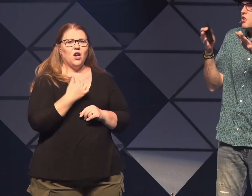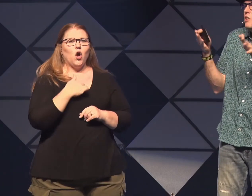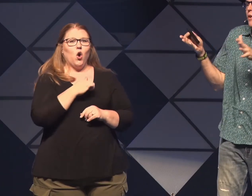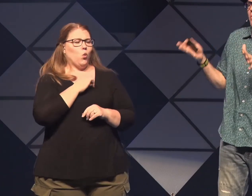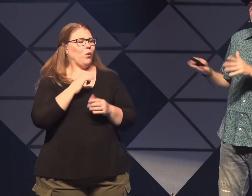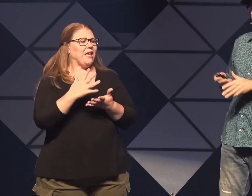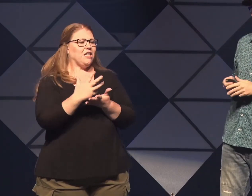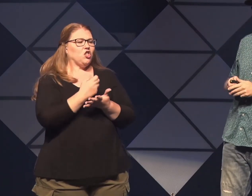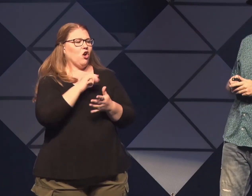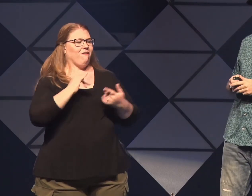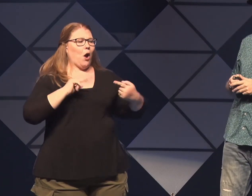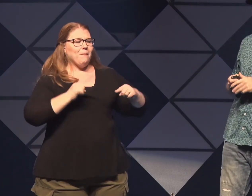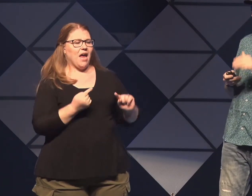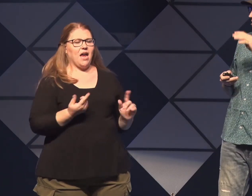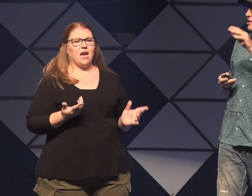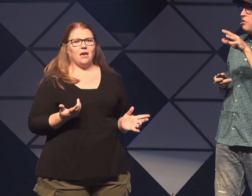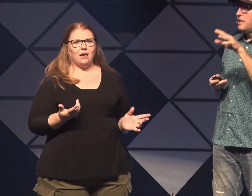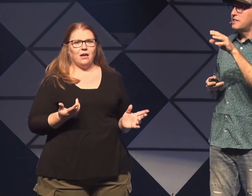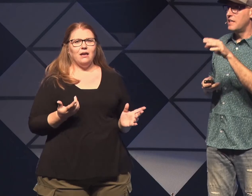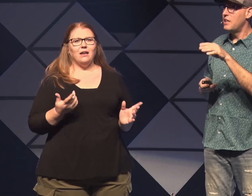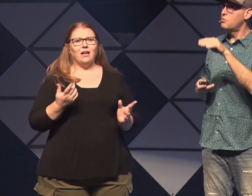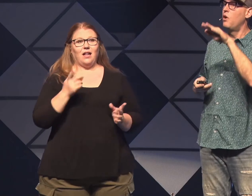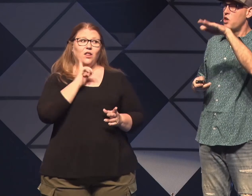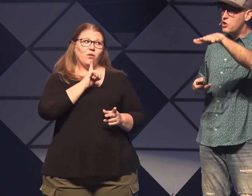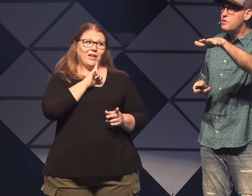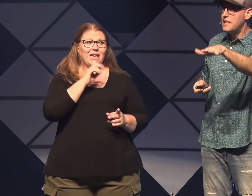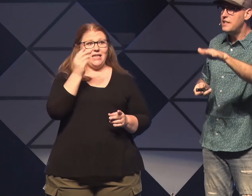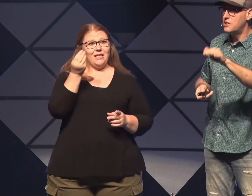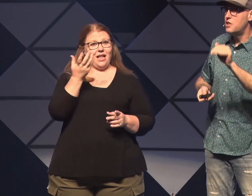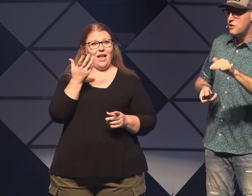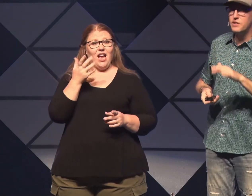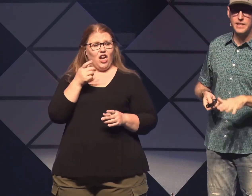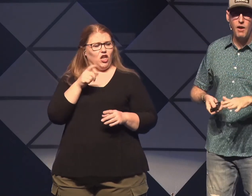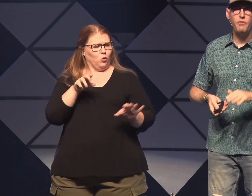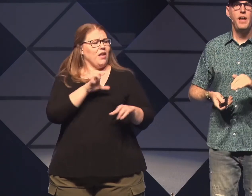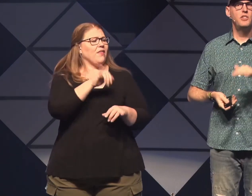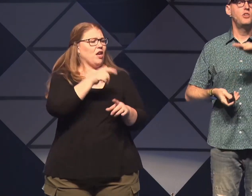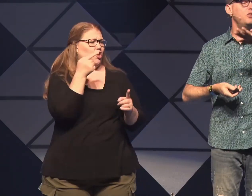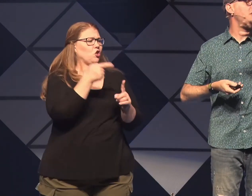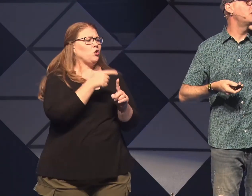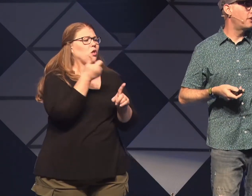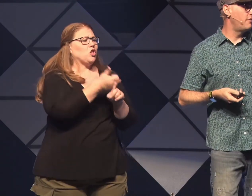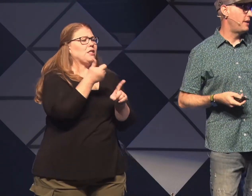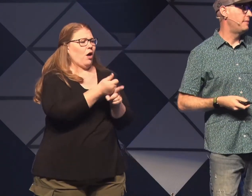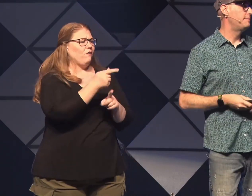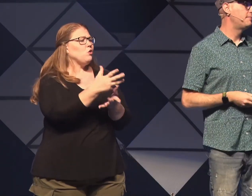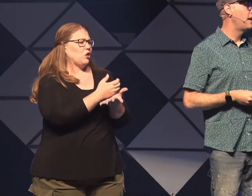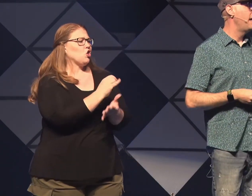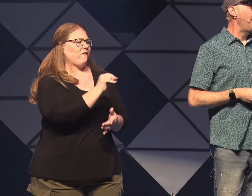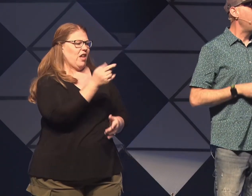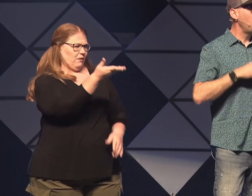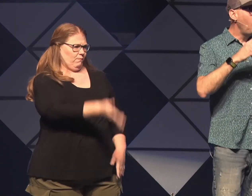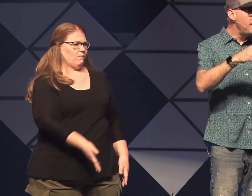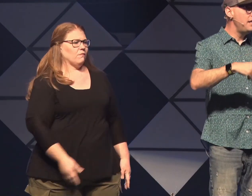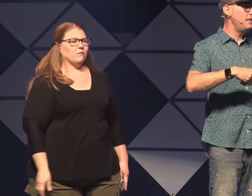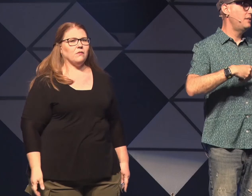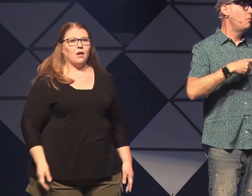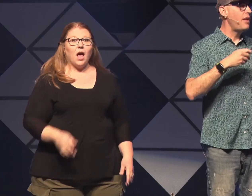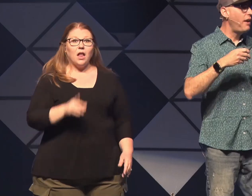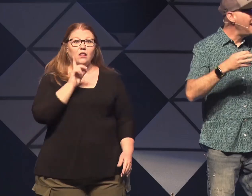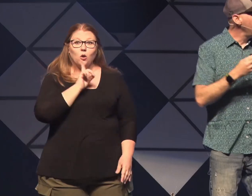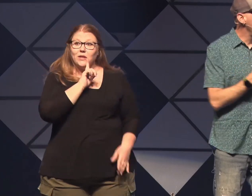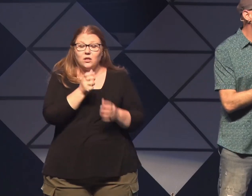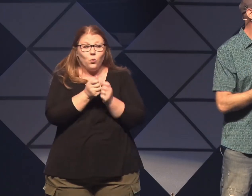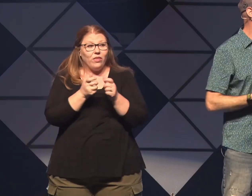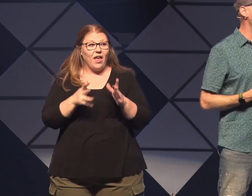We deserve our pain, right? Loneliness is going to tell us, well, you did this to yourself, and so you deserve it. And loneliness,